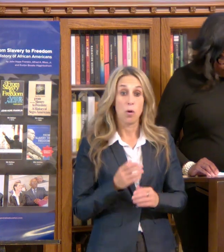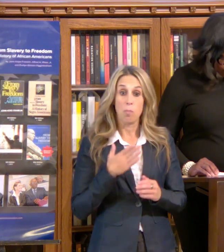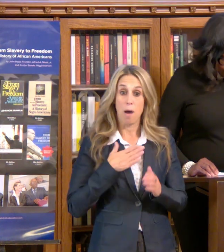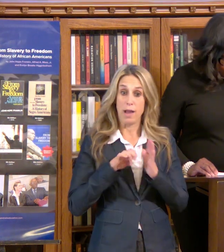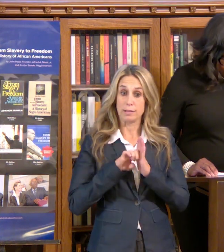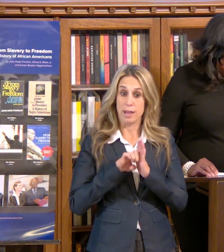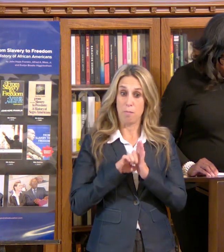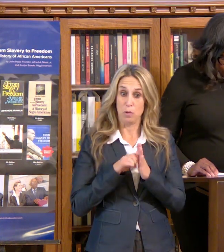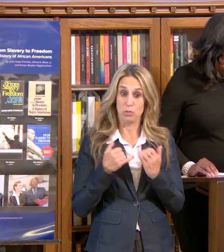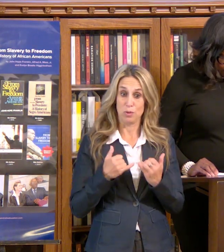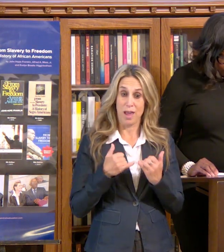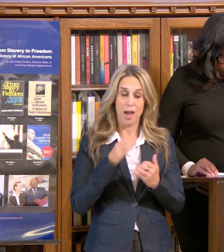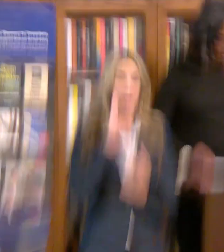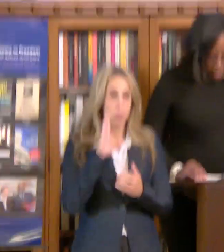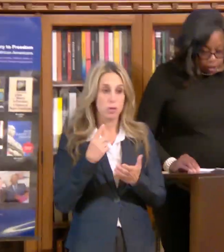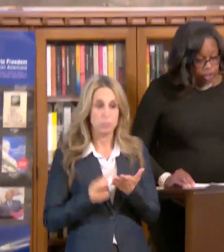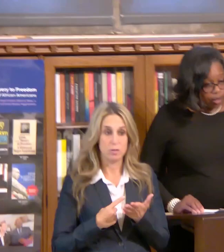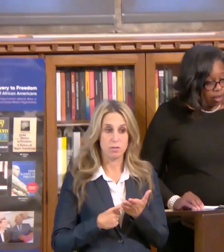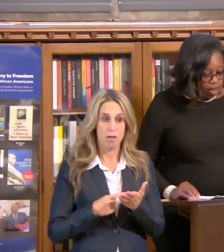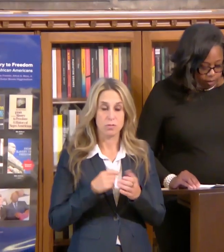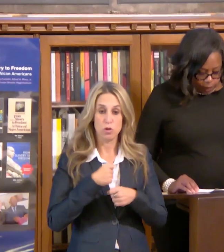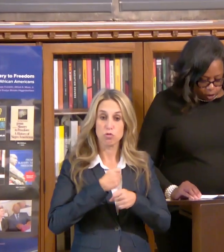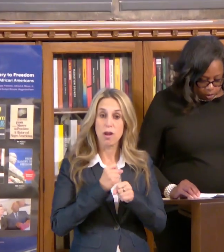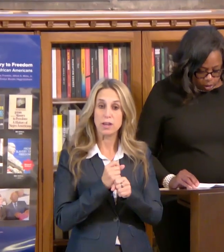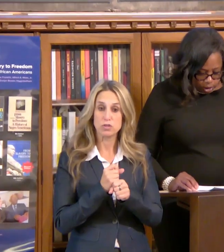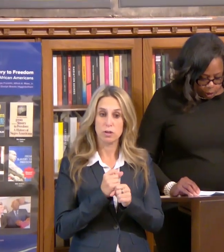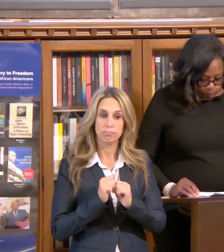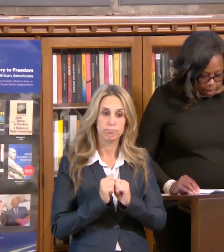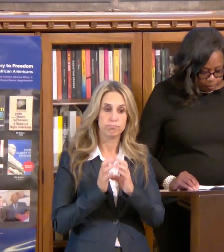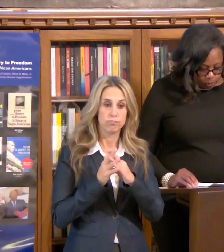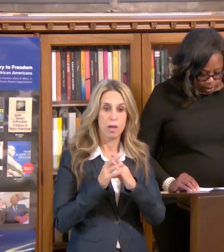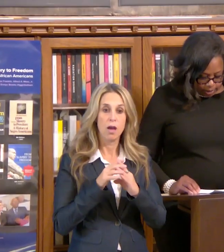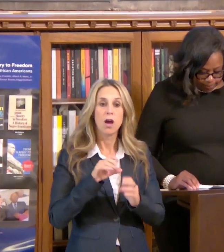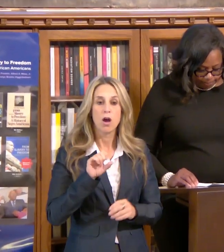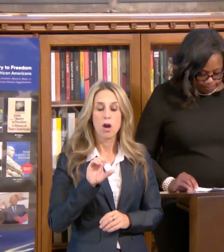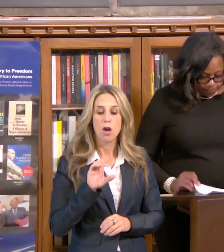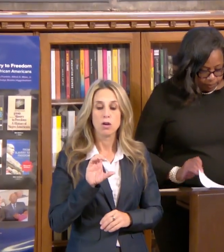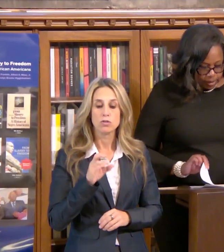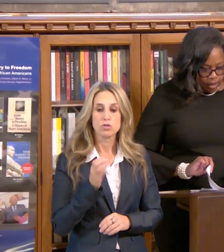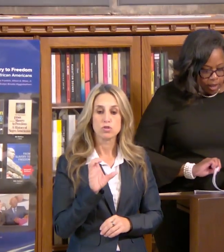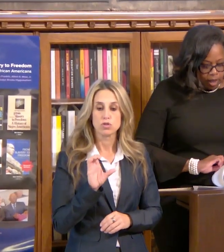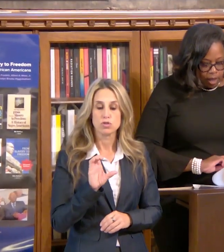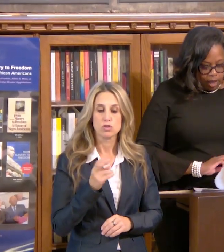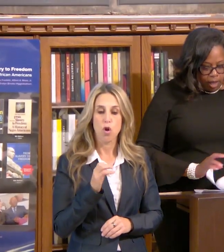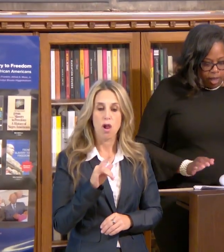to use today I'm going to talk about the creation of the Charlotte Hawkins Brown